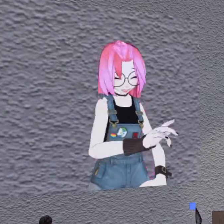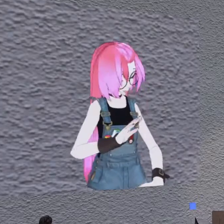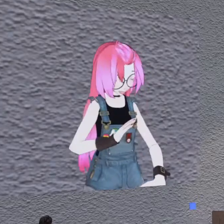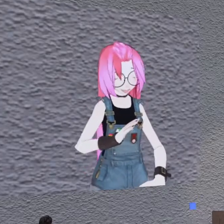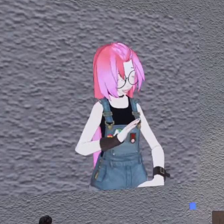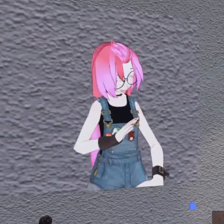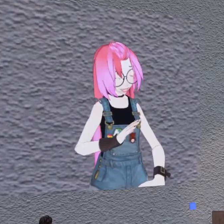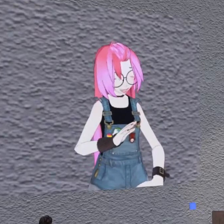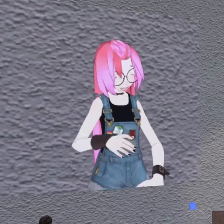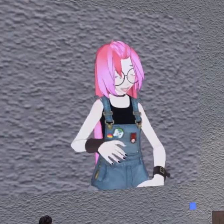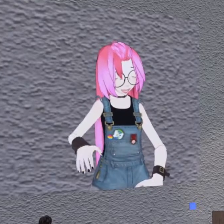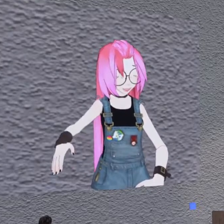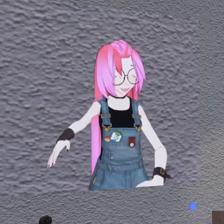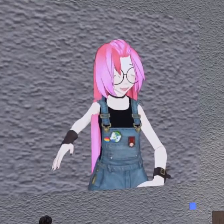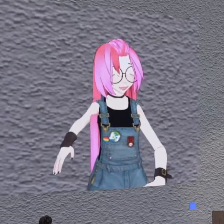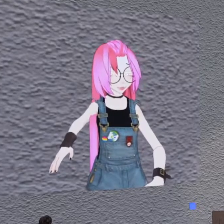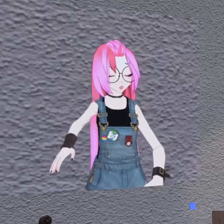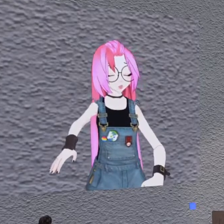Yeah, that's fine to me. Yeah.